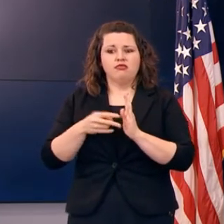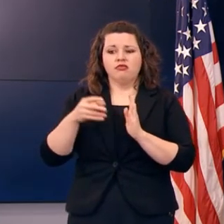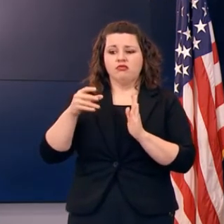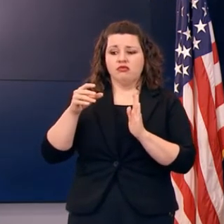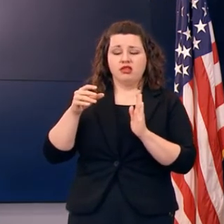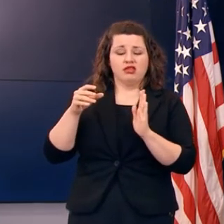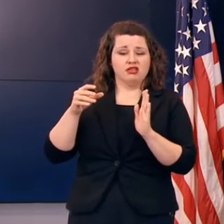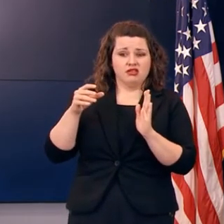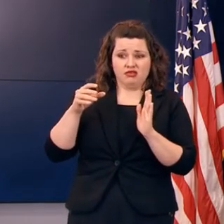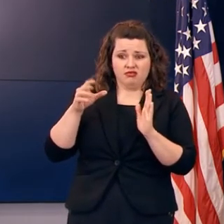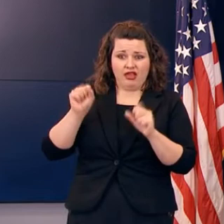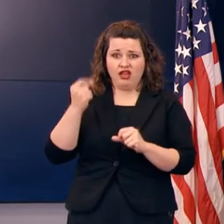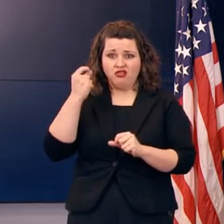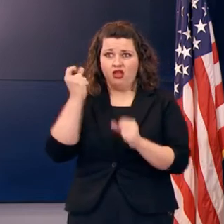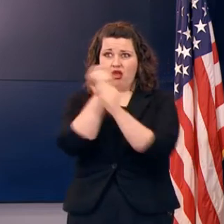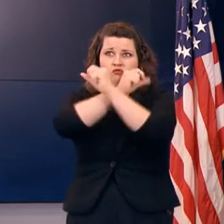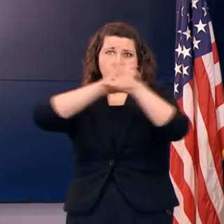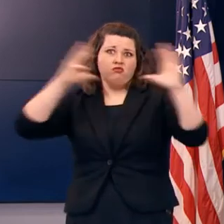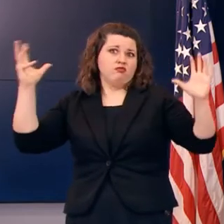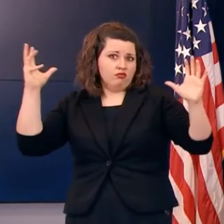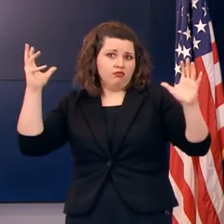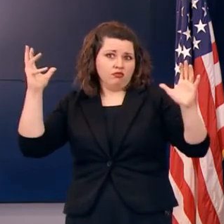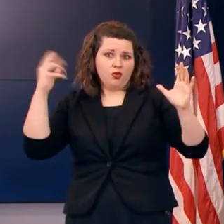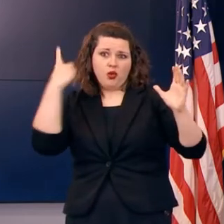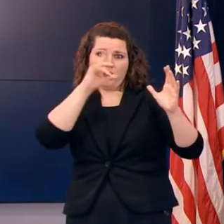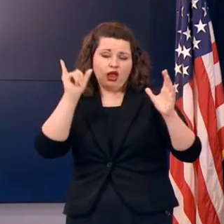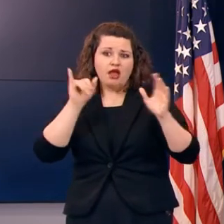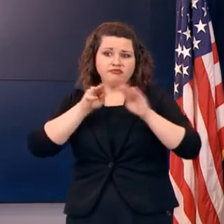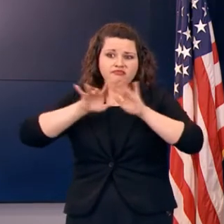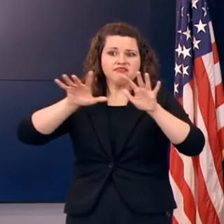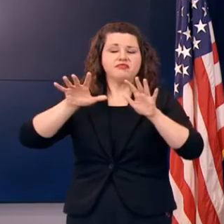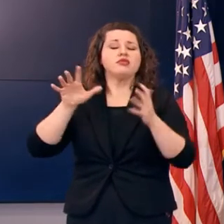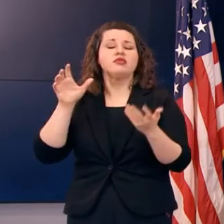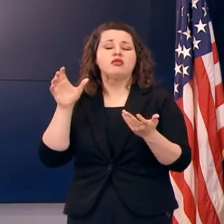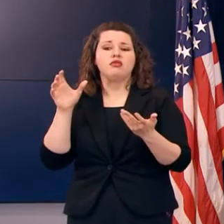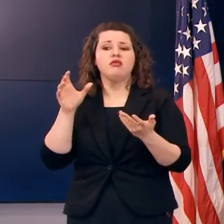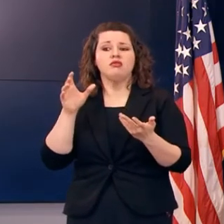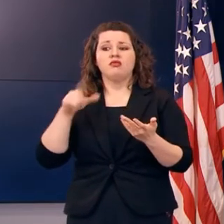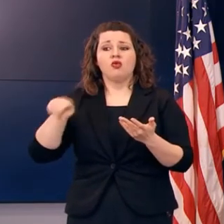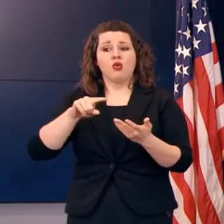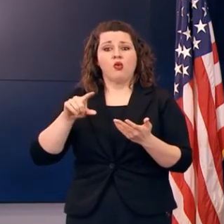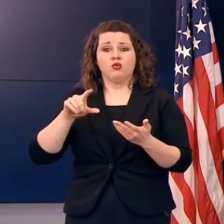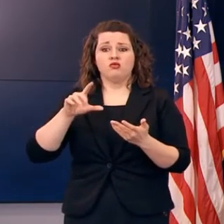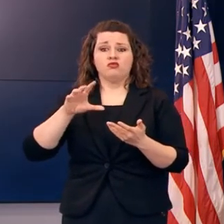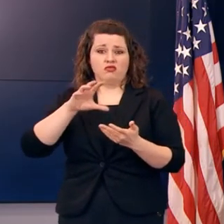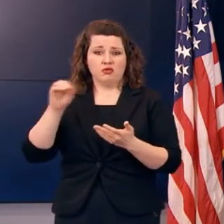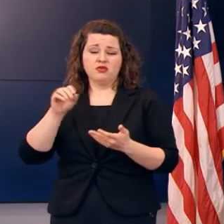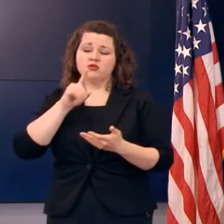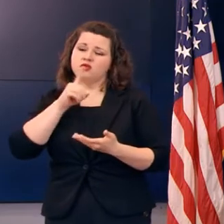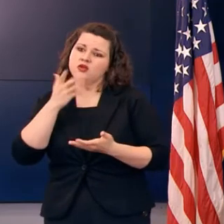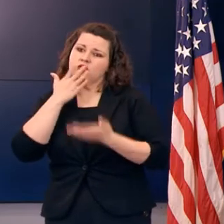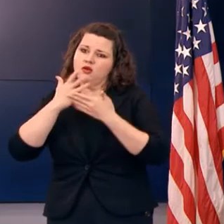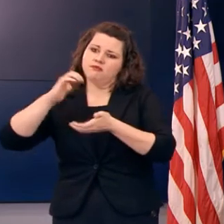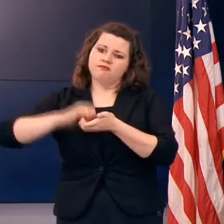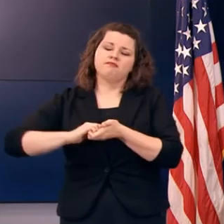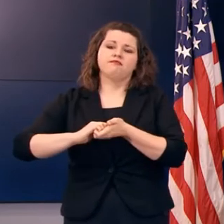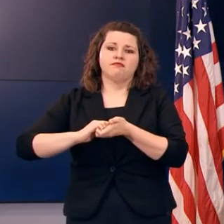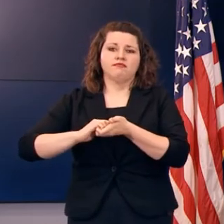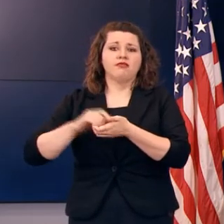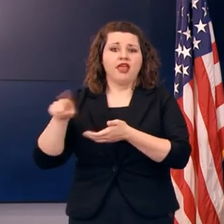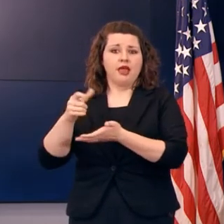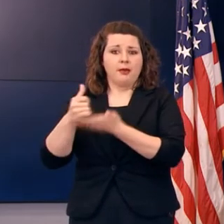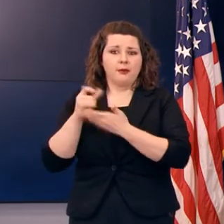the scope of the virus activity is. And so they've been really good partners in helping us really walk through that, so that